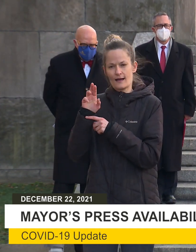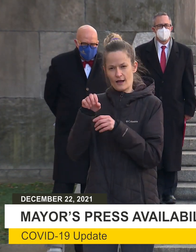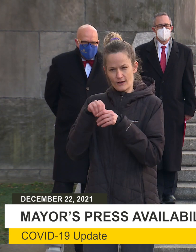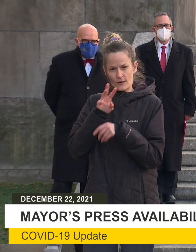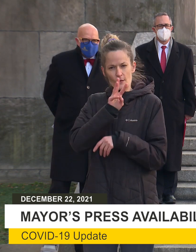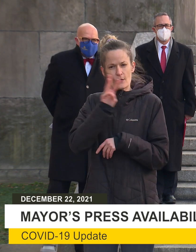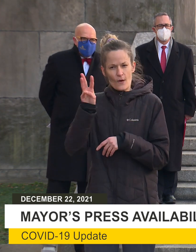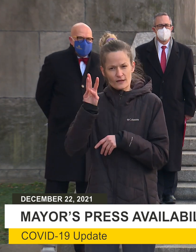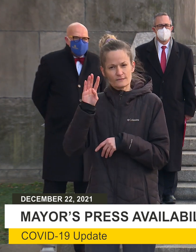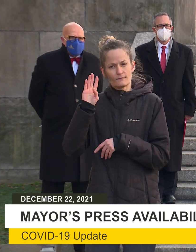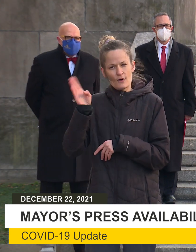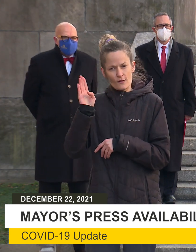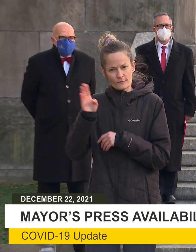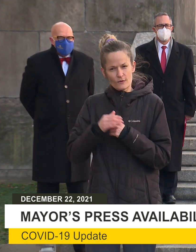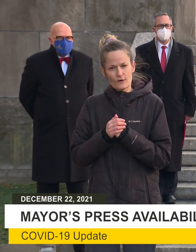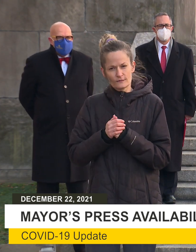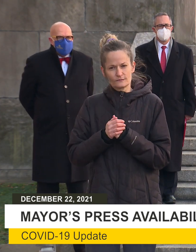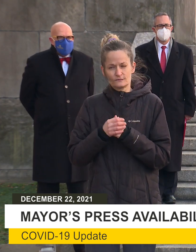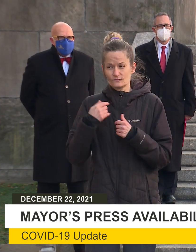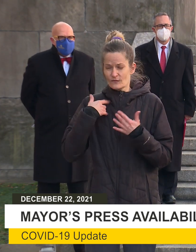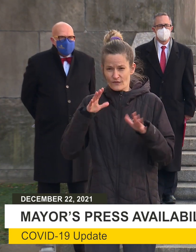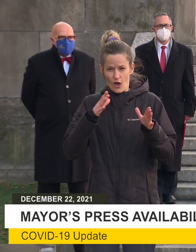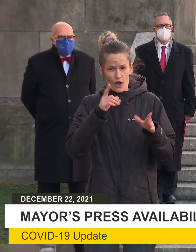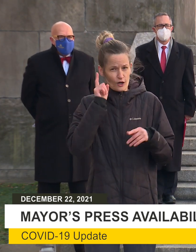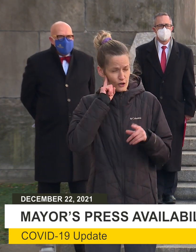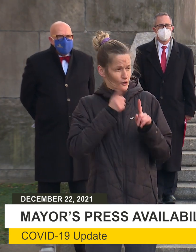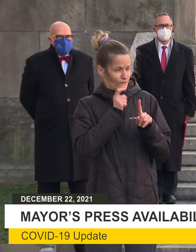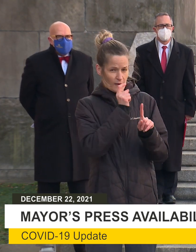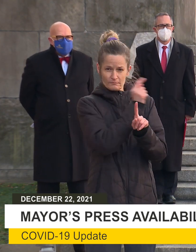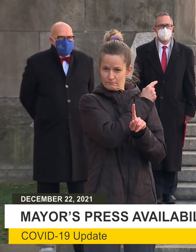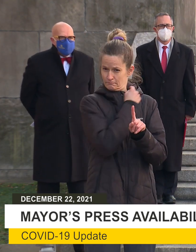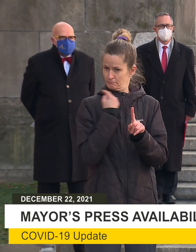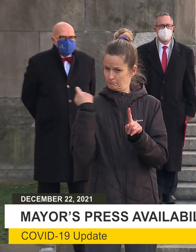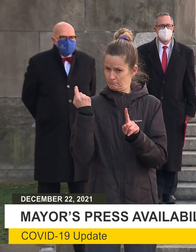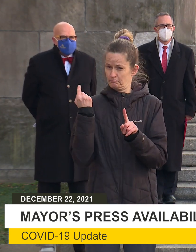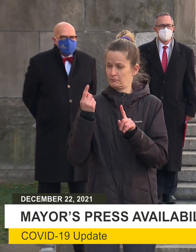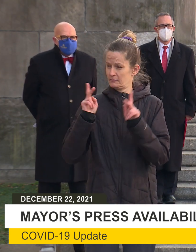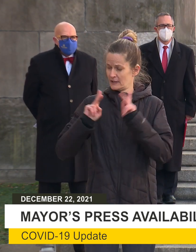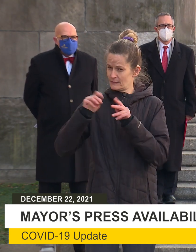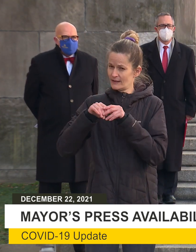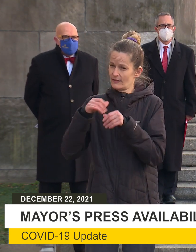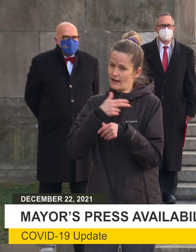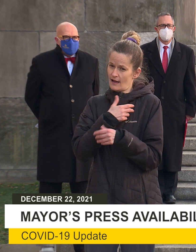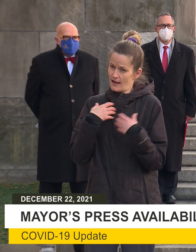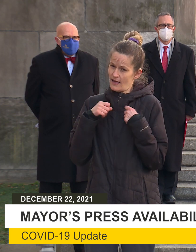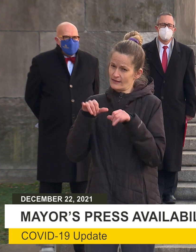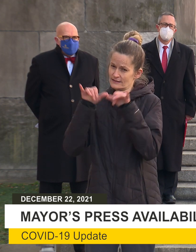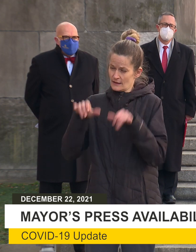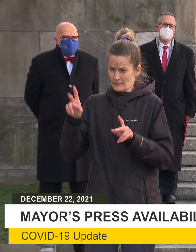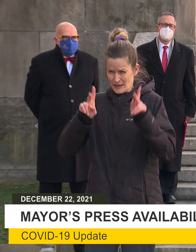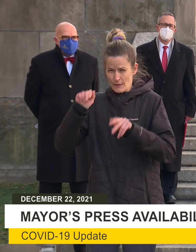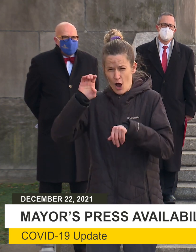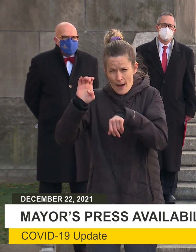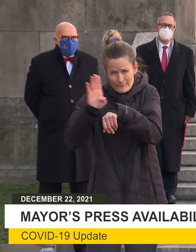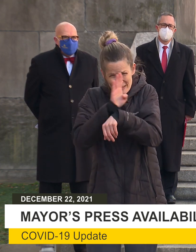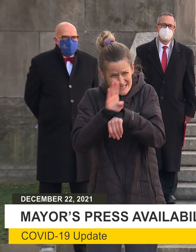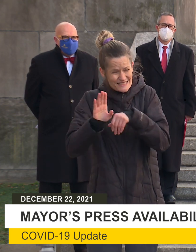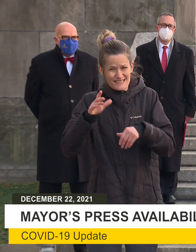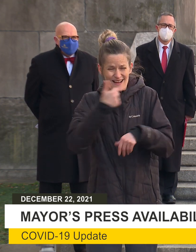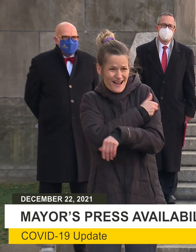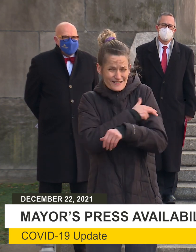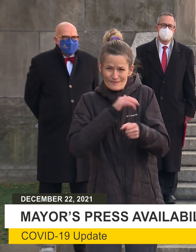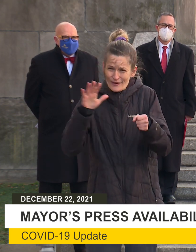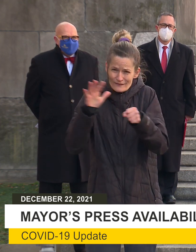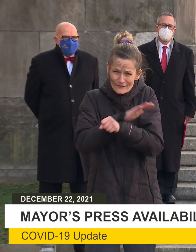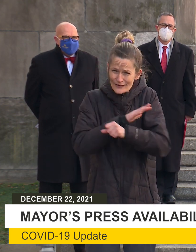systems, our hospitals are extremely busy and nearly full to capacity. Our ICUs at our hospital at Sinai and